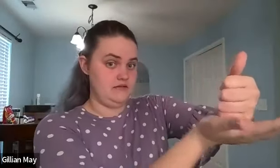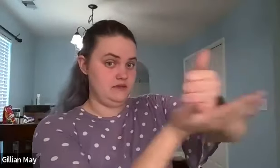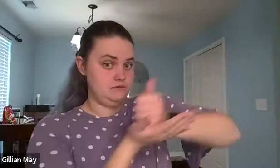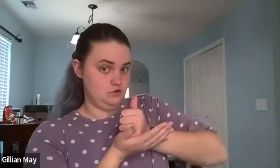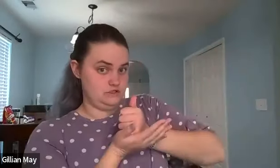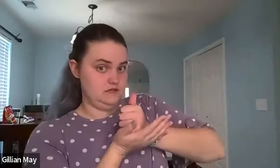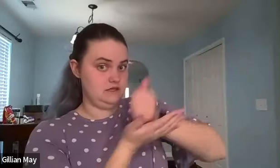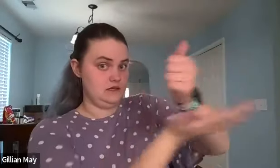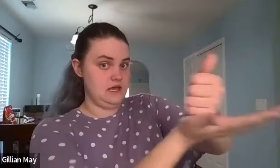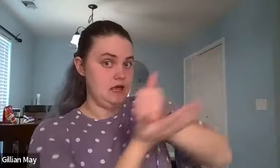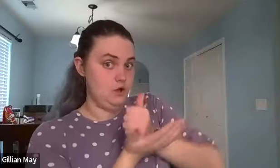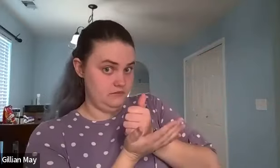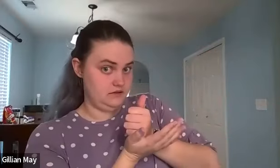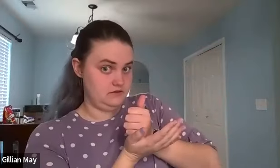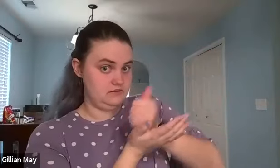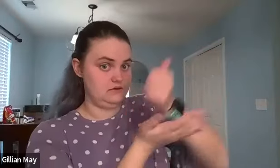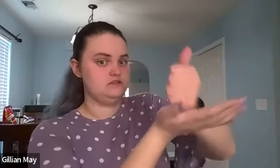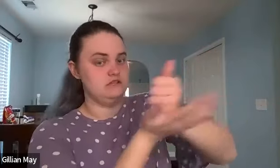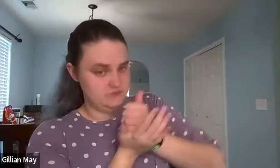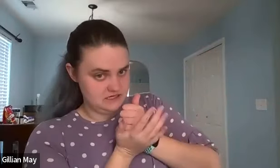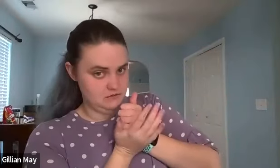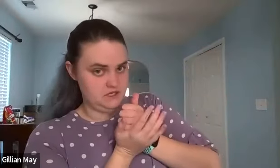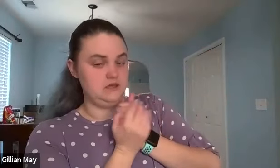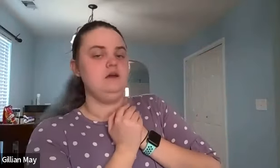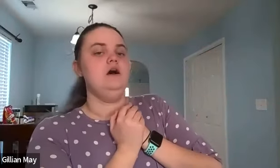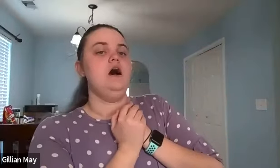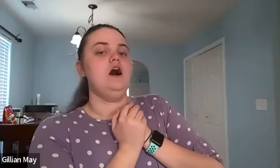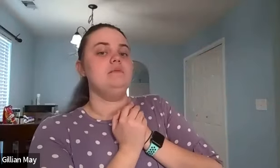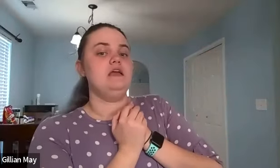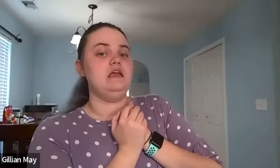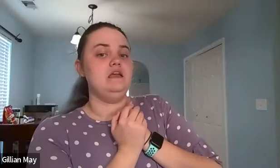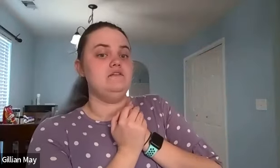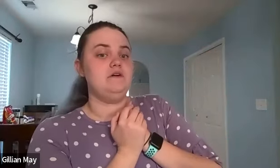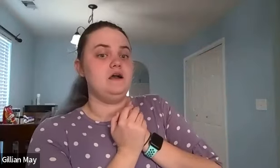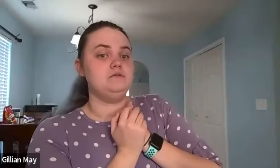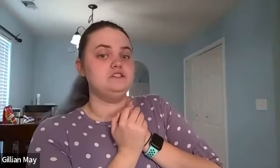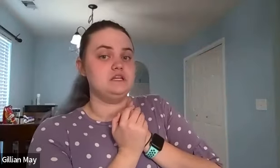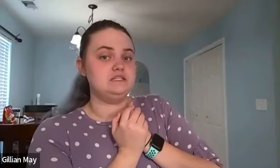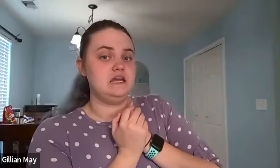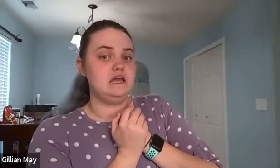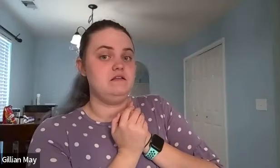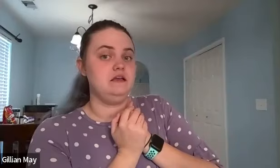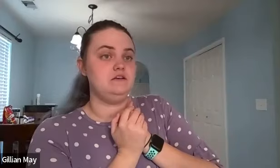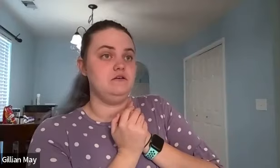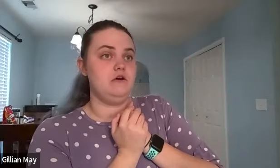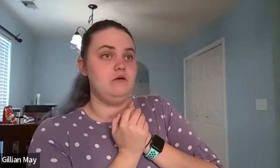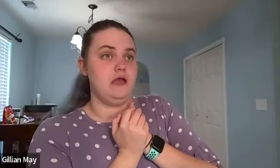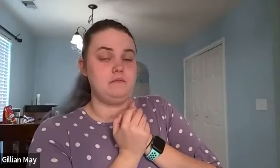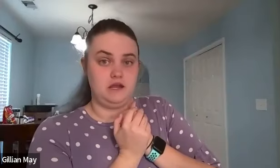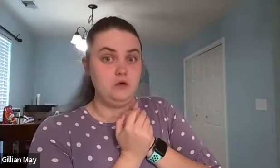then come towards me, help me. So this means help me. If I was going to say like, oh, okay, I'm going to help